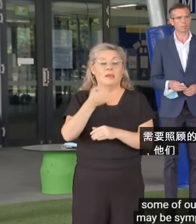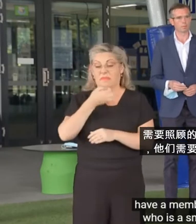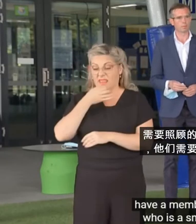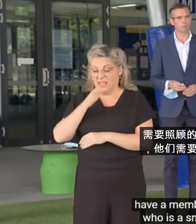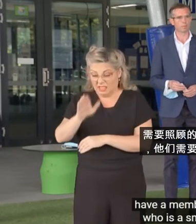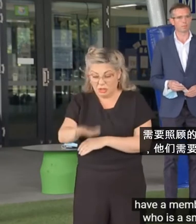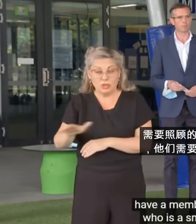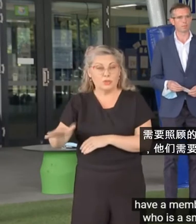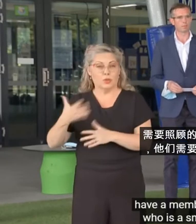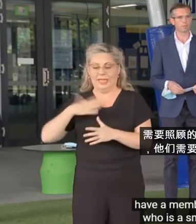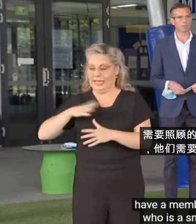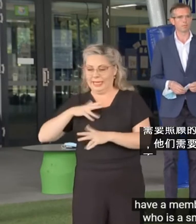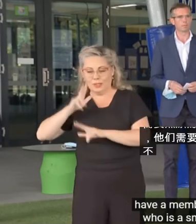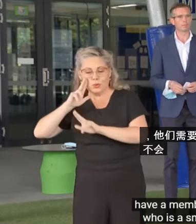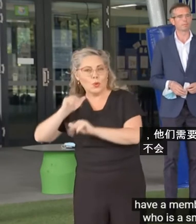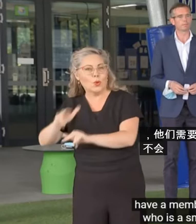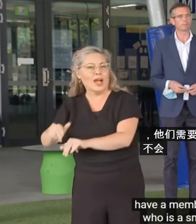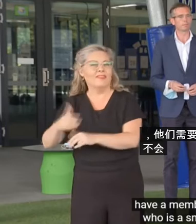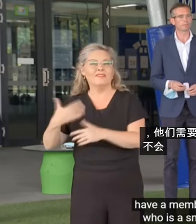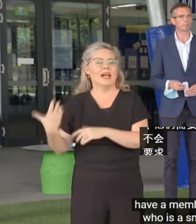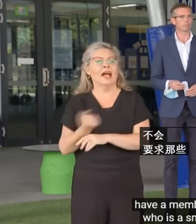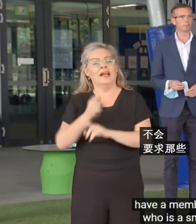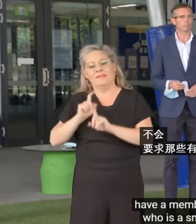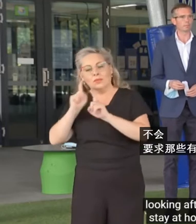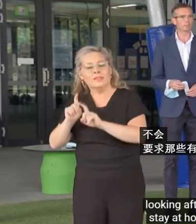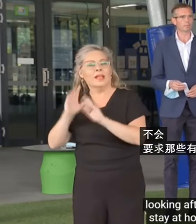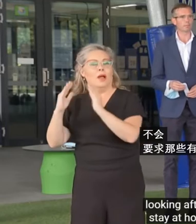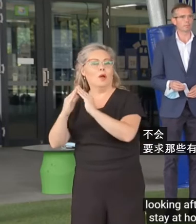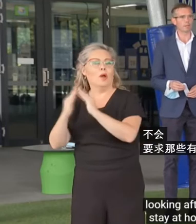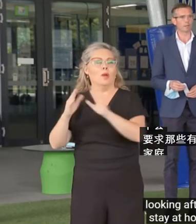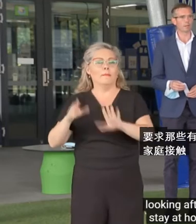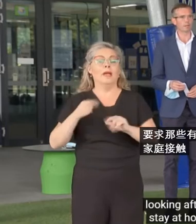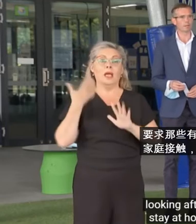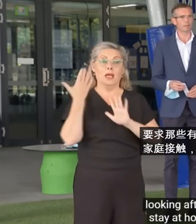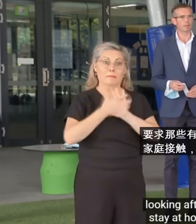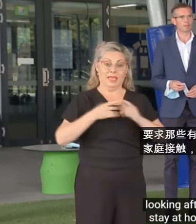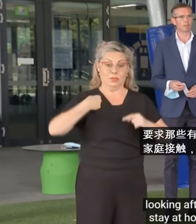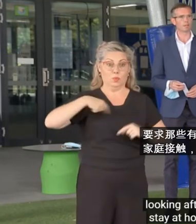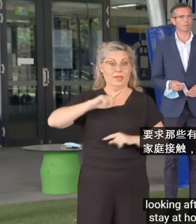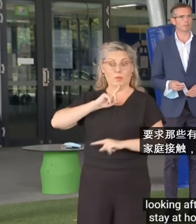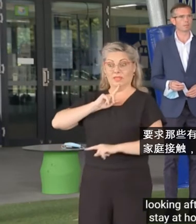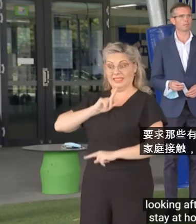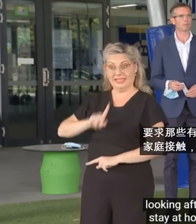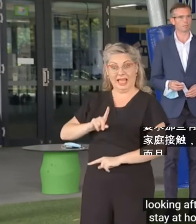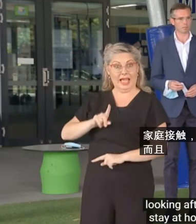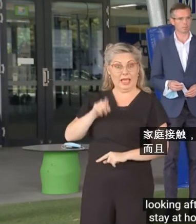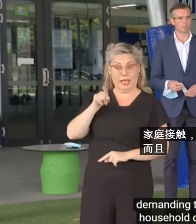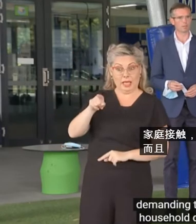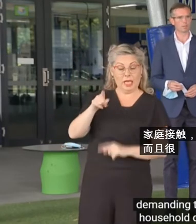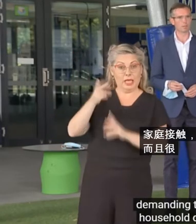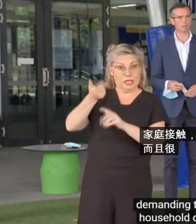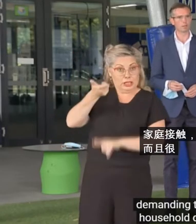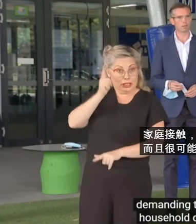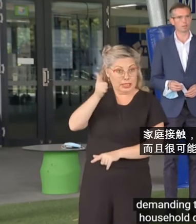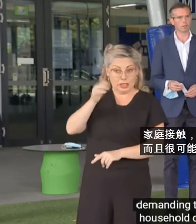after and they need to stay at home. So we won't be demanding that teachers who are household contacts but are negative and well to come back. That